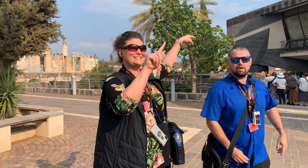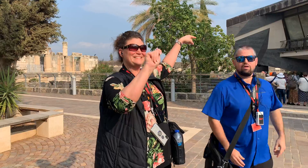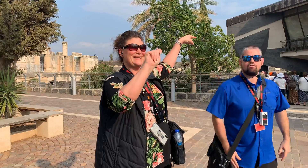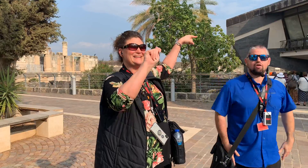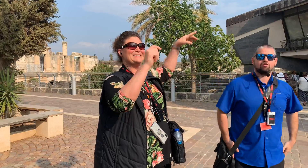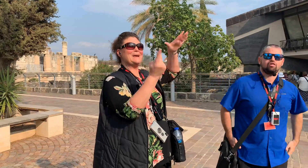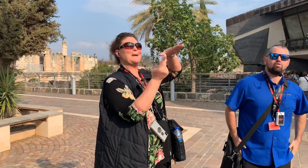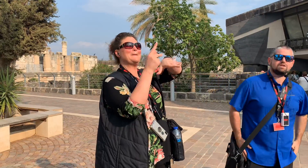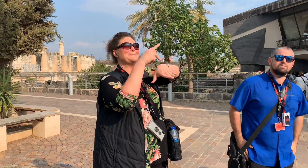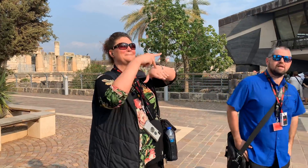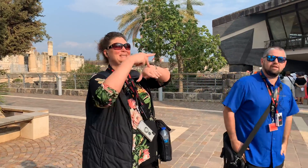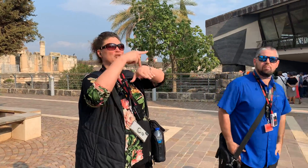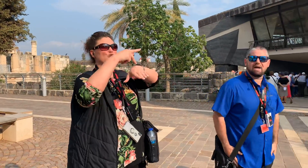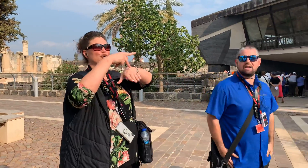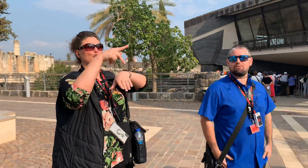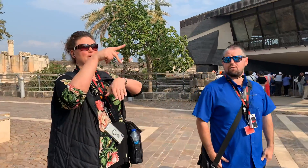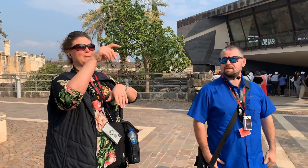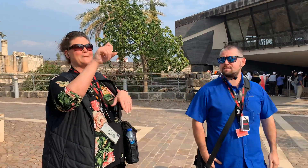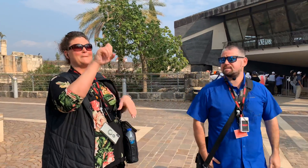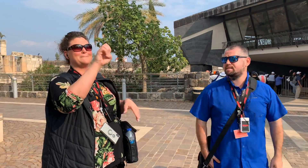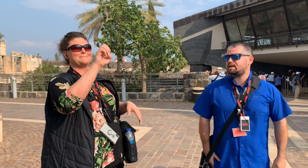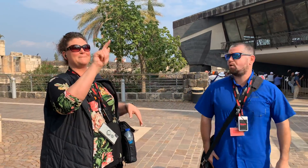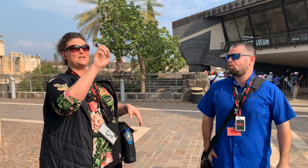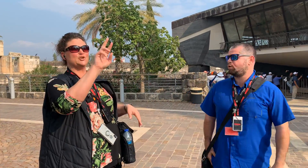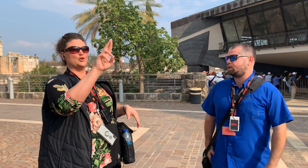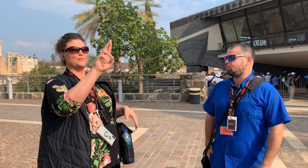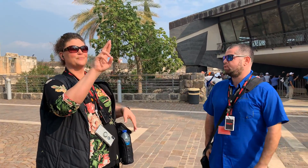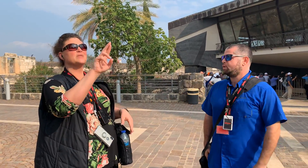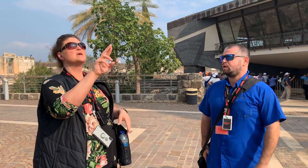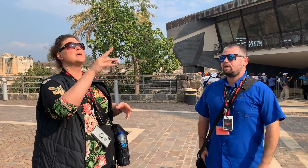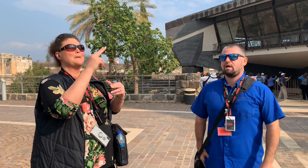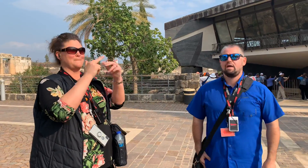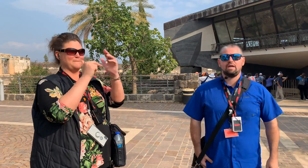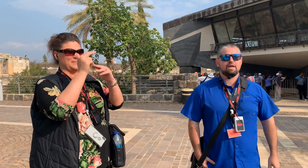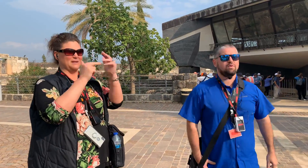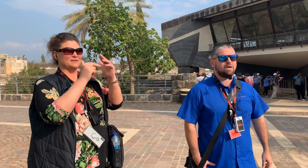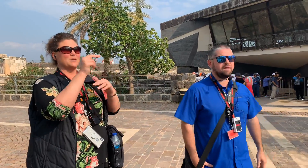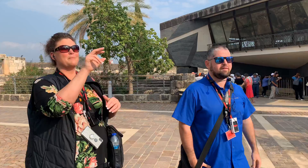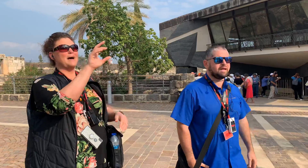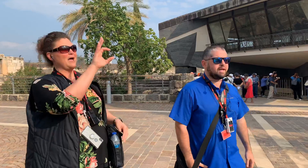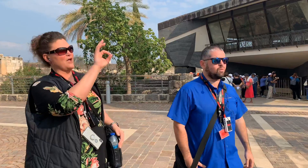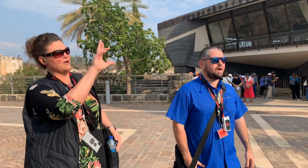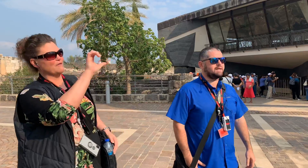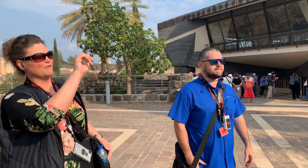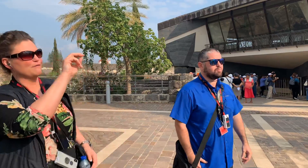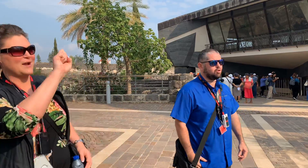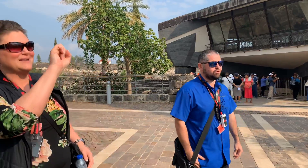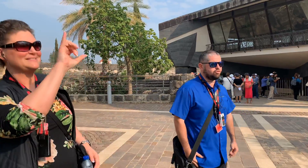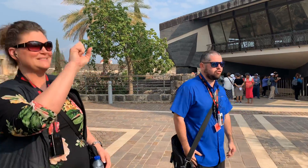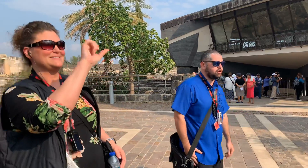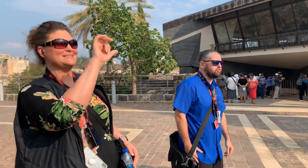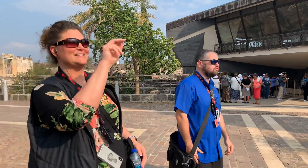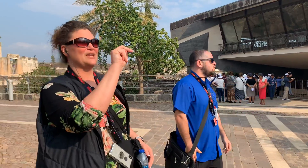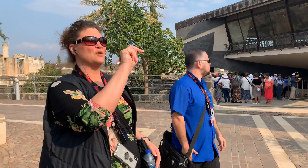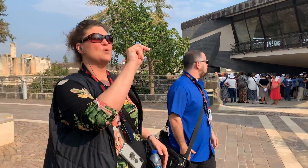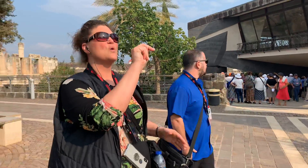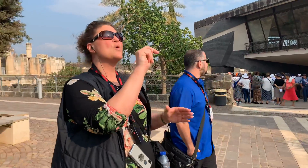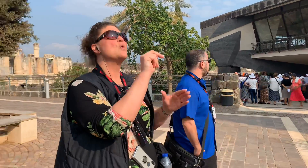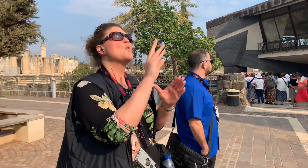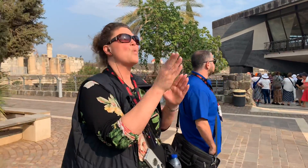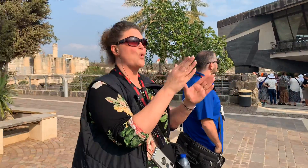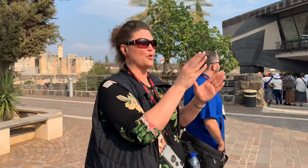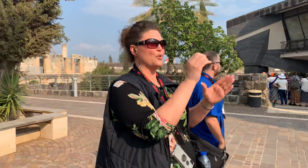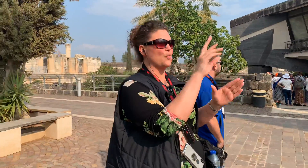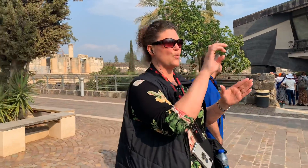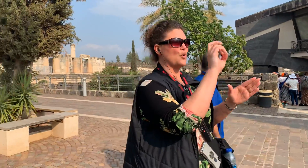Peter, a church that was built by the Franciscan order in the year 1991. It's a modern church,